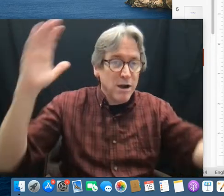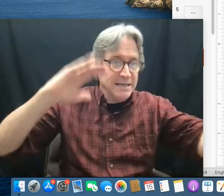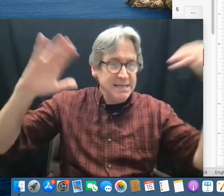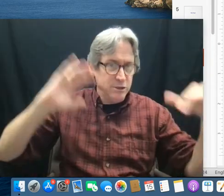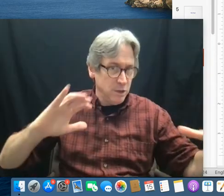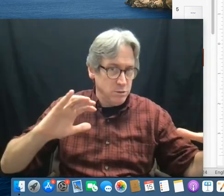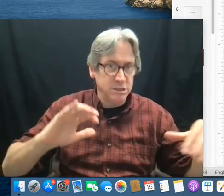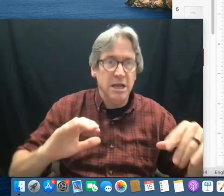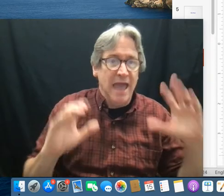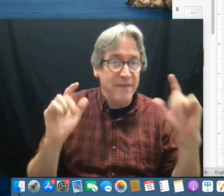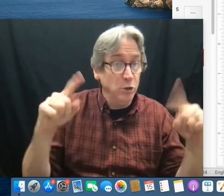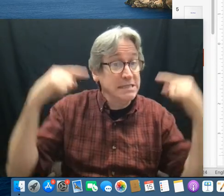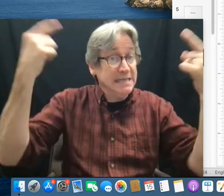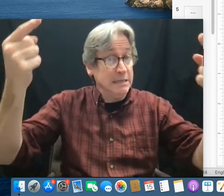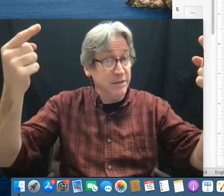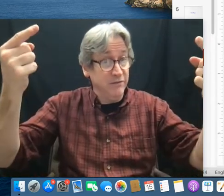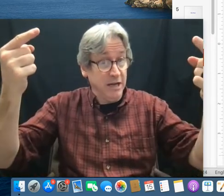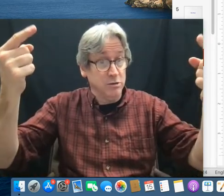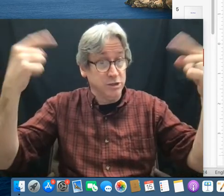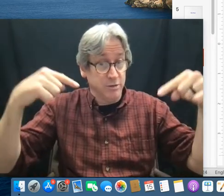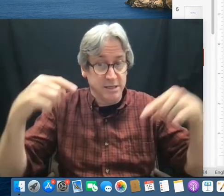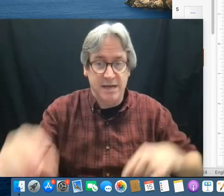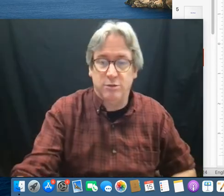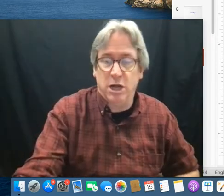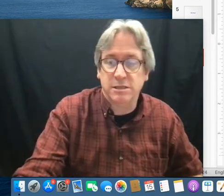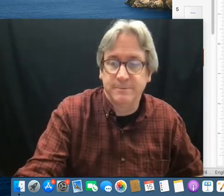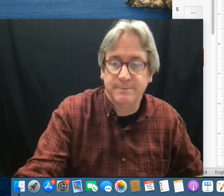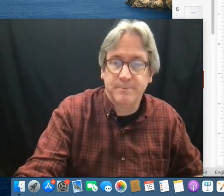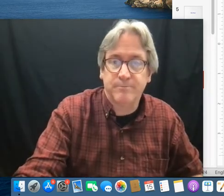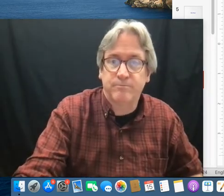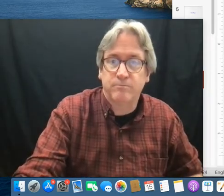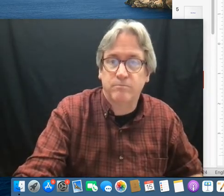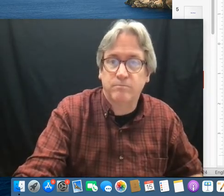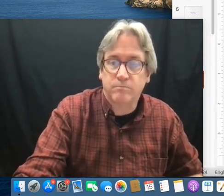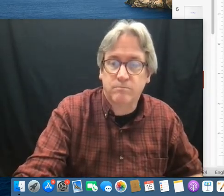So practice each of those, and then you'll see them in the videos during the snapshots.